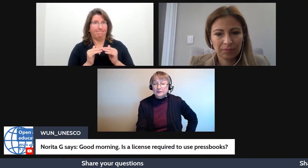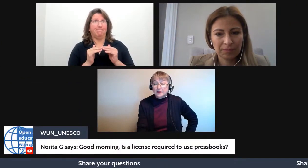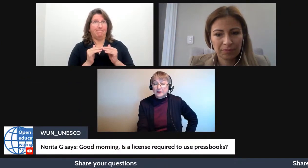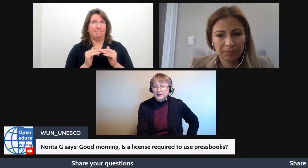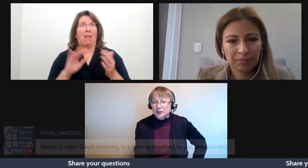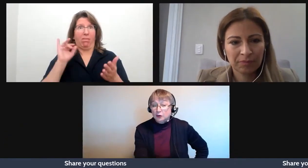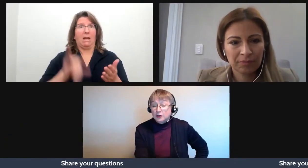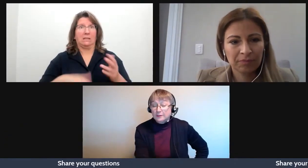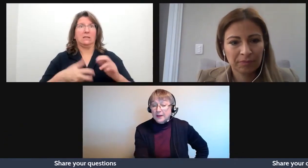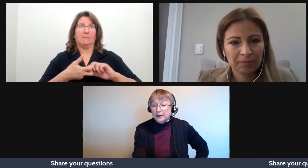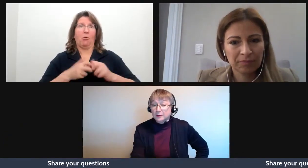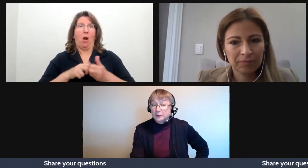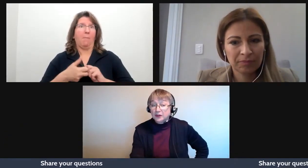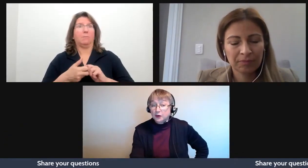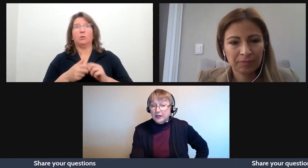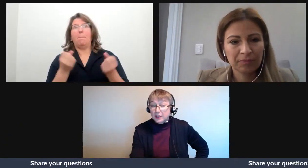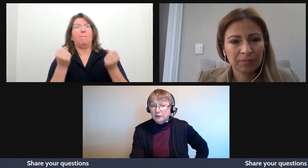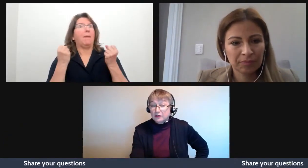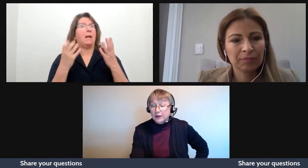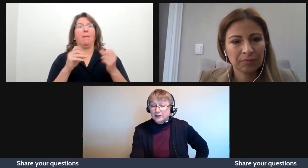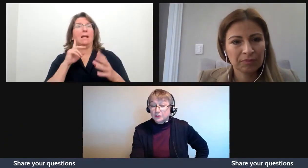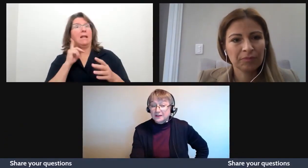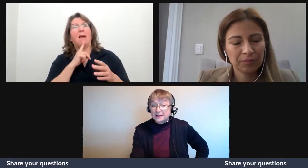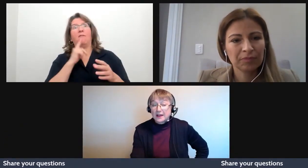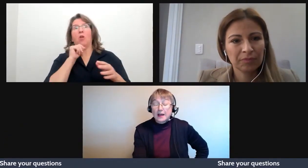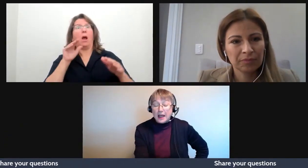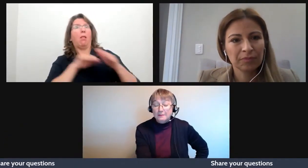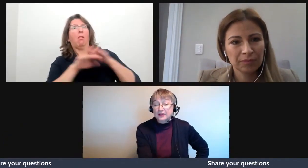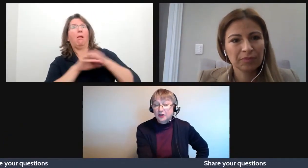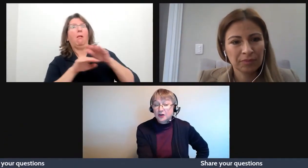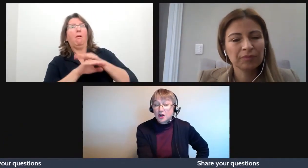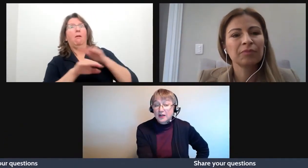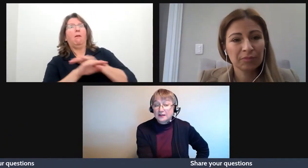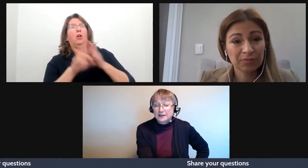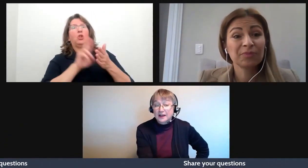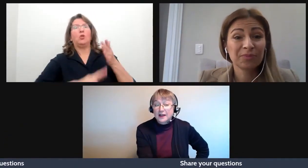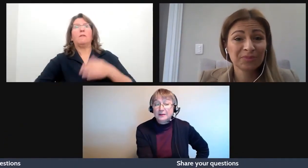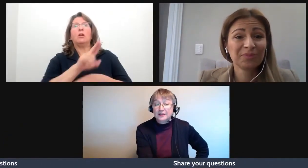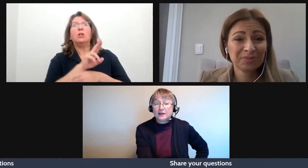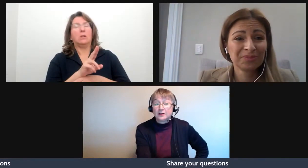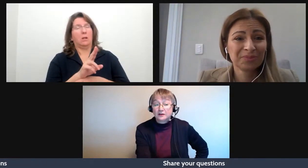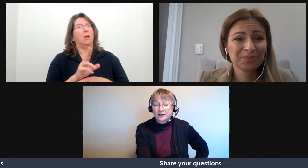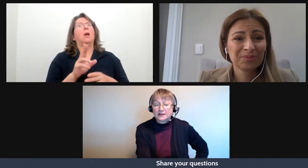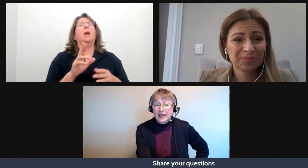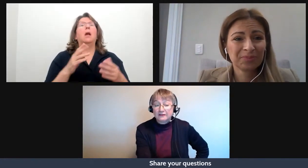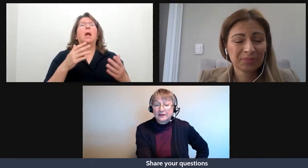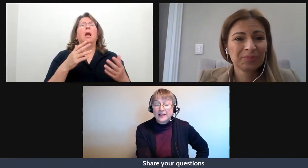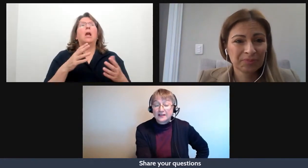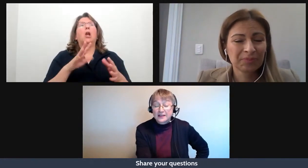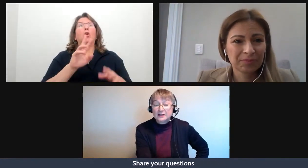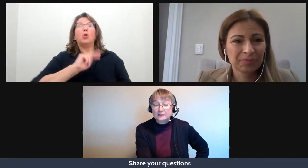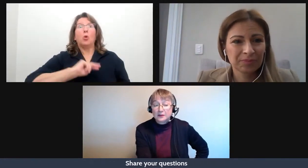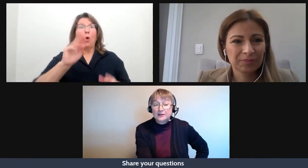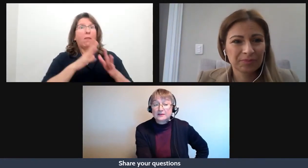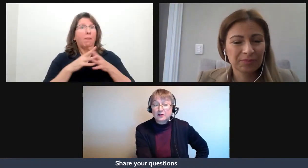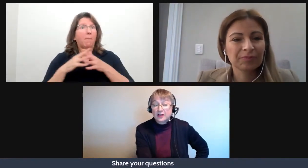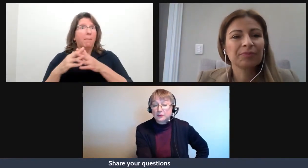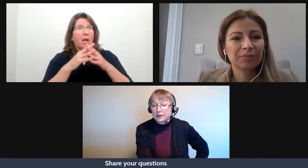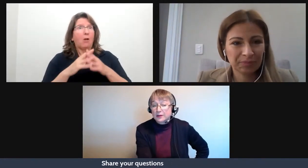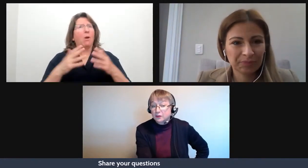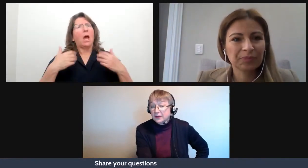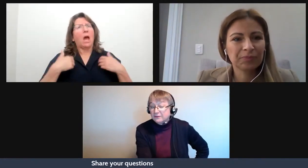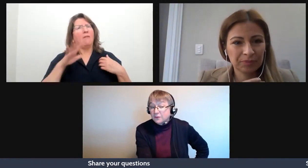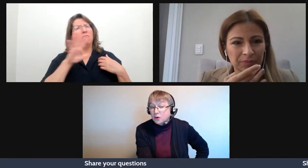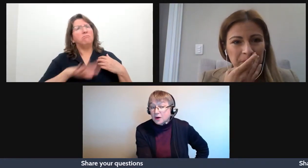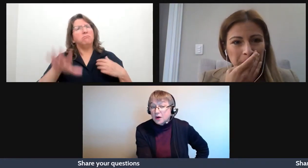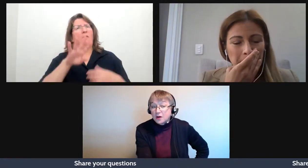um, compatible with your hearing graduates? I bet they're not. I bet they're having that same experience of